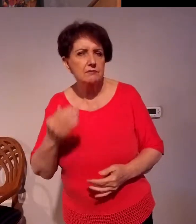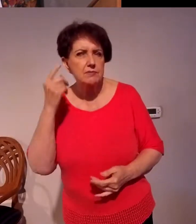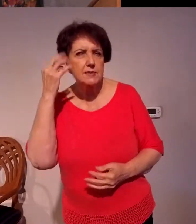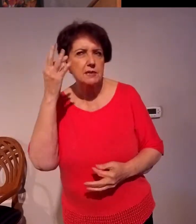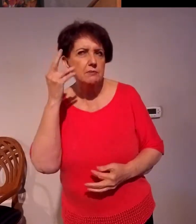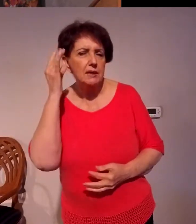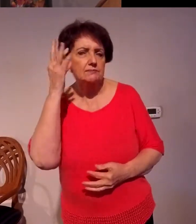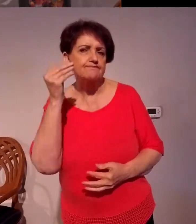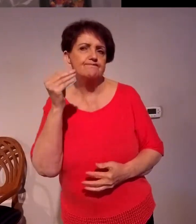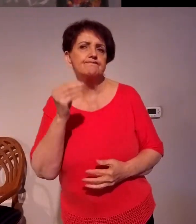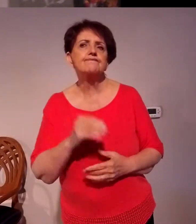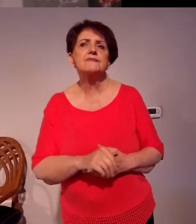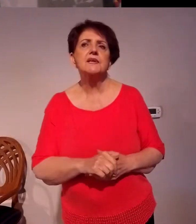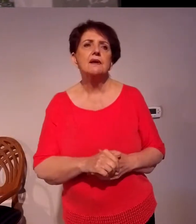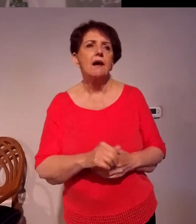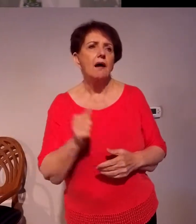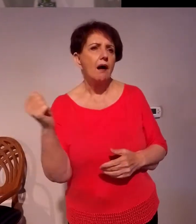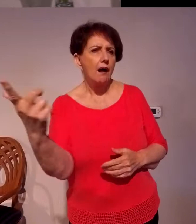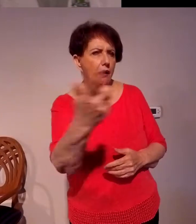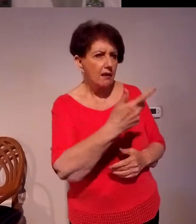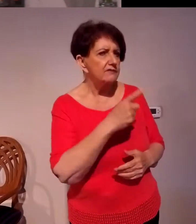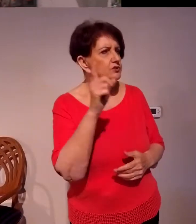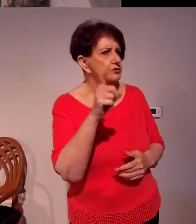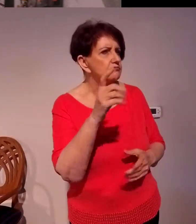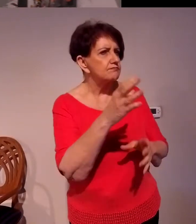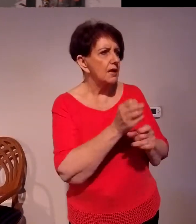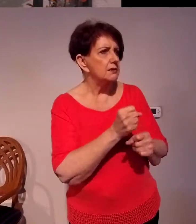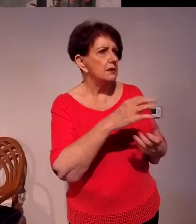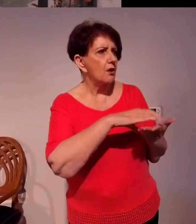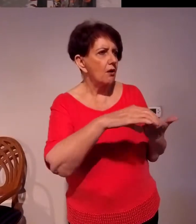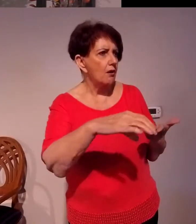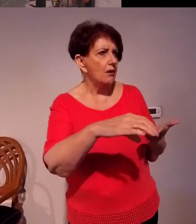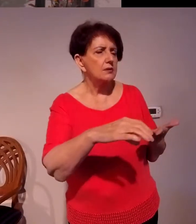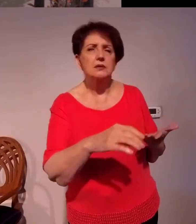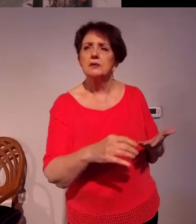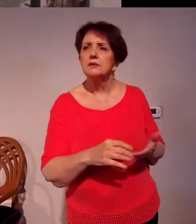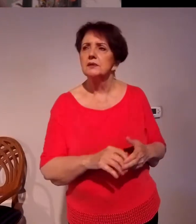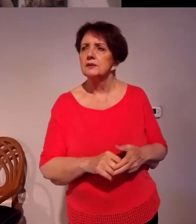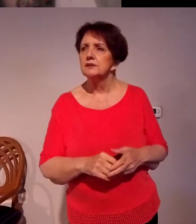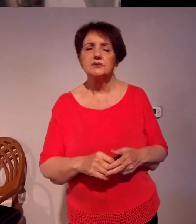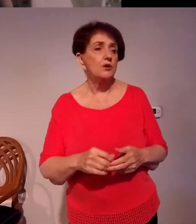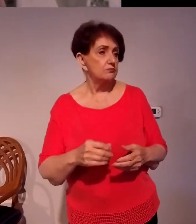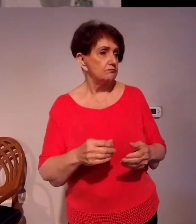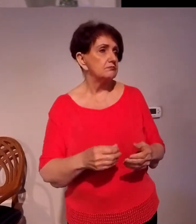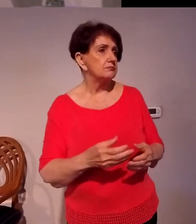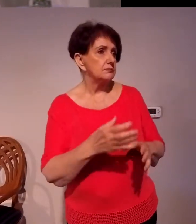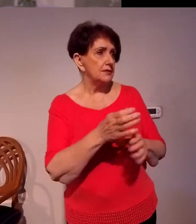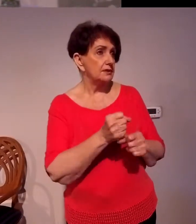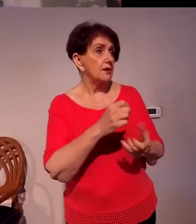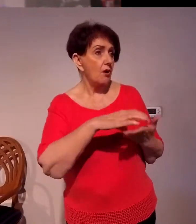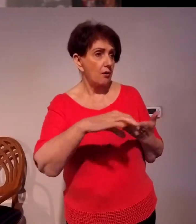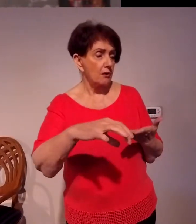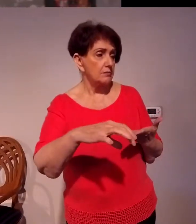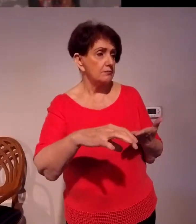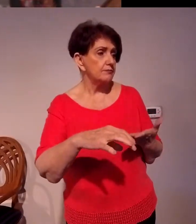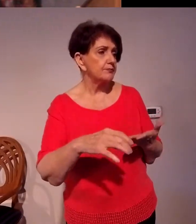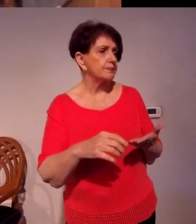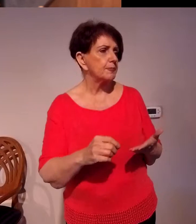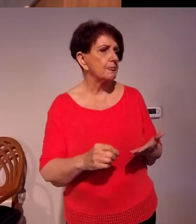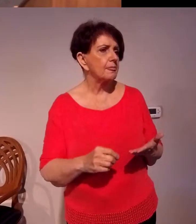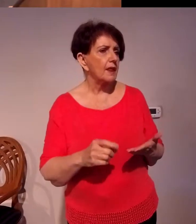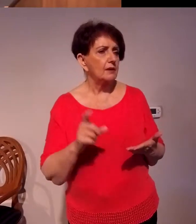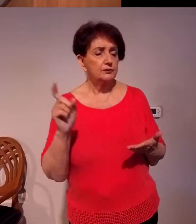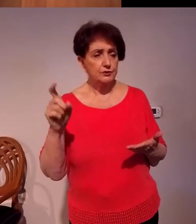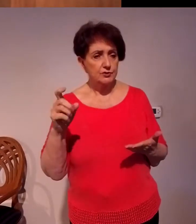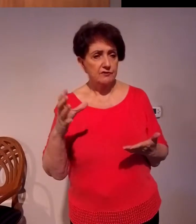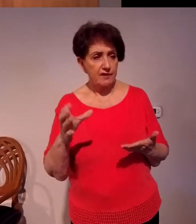well. Every person who walked in, you should have gotten a little card like this. So I'd like for you to get this little card out. This little card that you should have